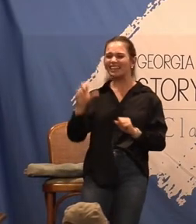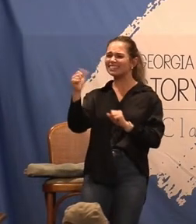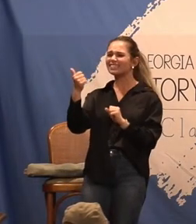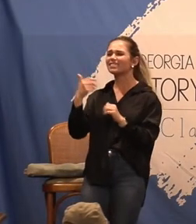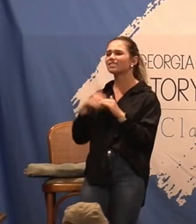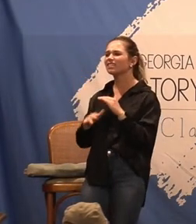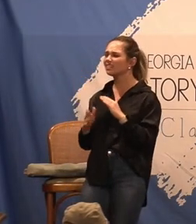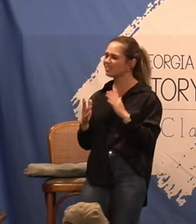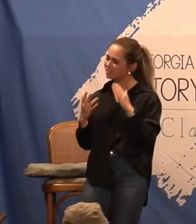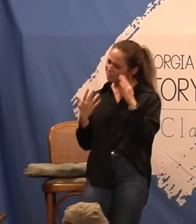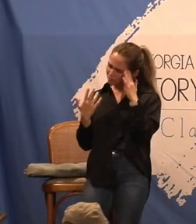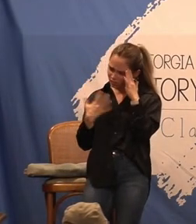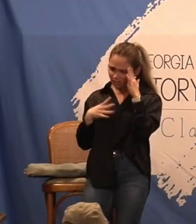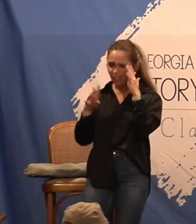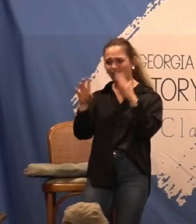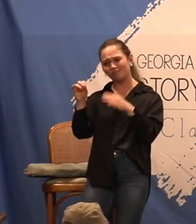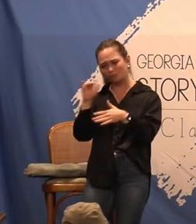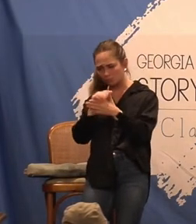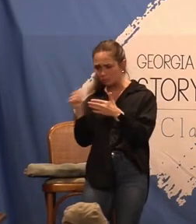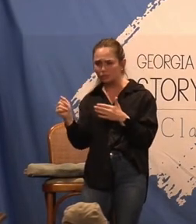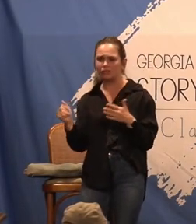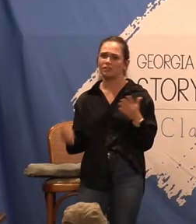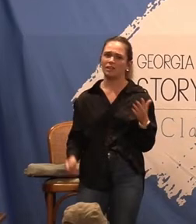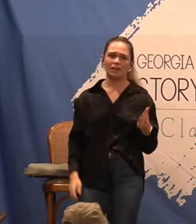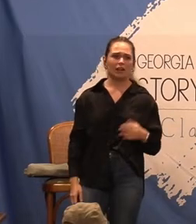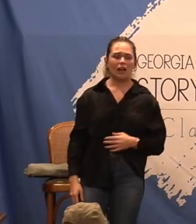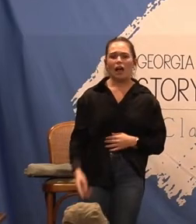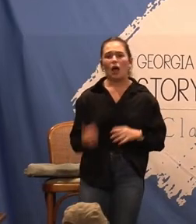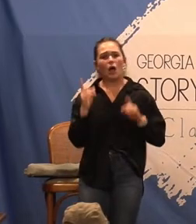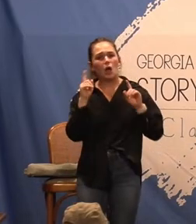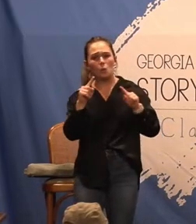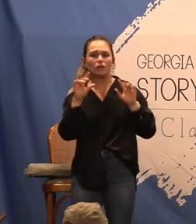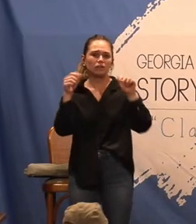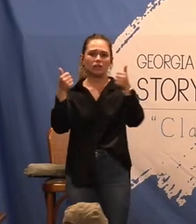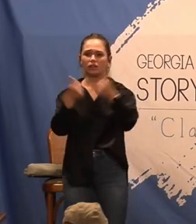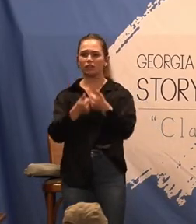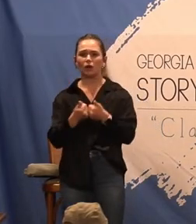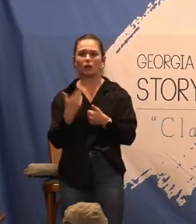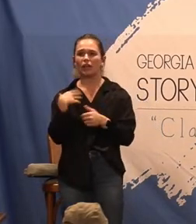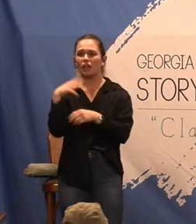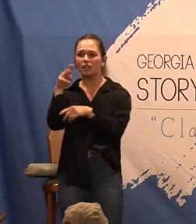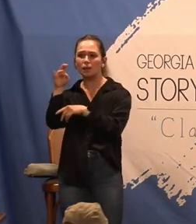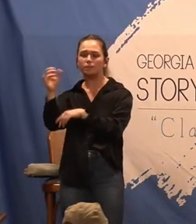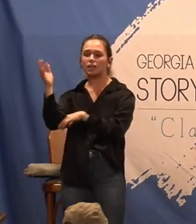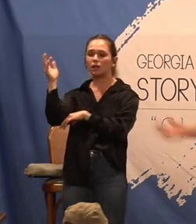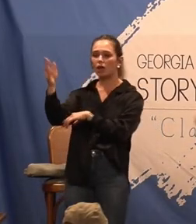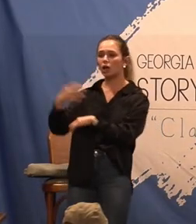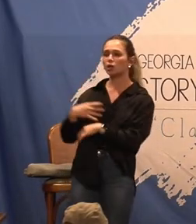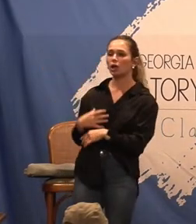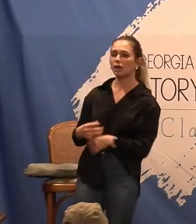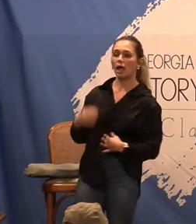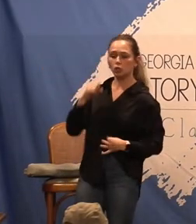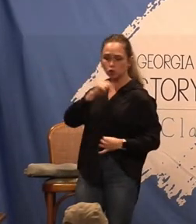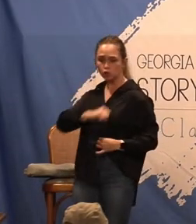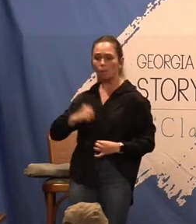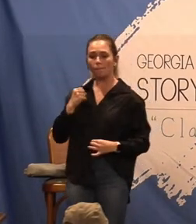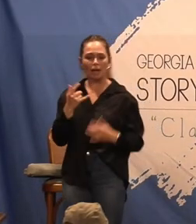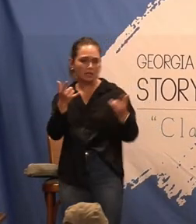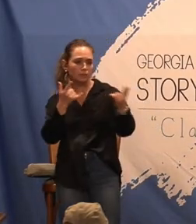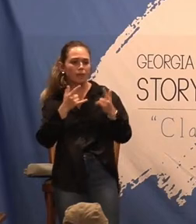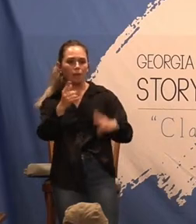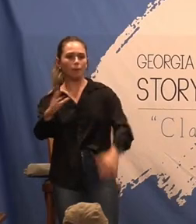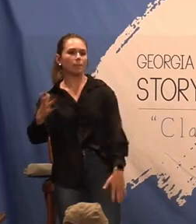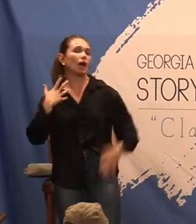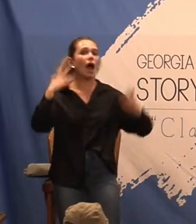get in. Ow, that's already $40 down. And I went to the contest, and the MC was calling Superman, Spider-Man, people were